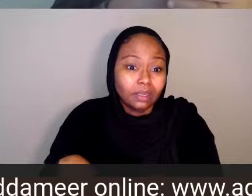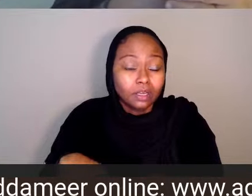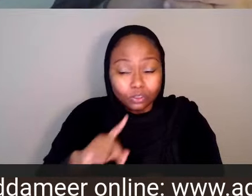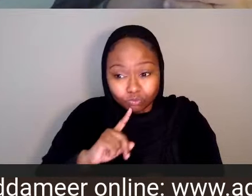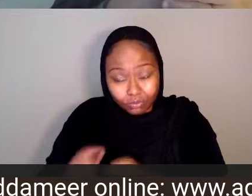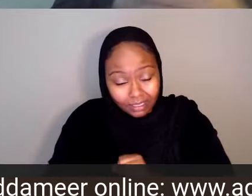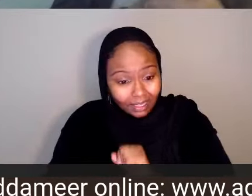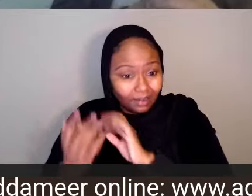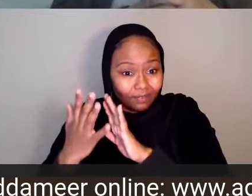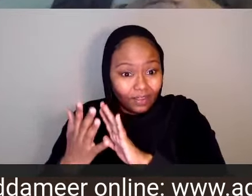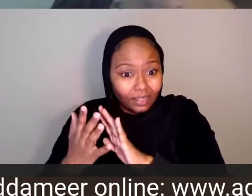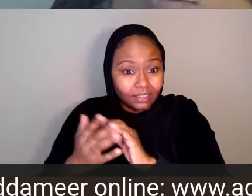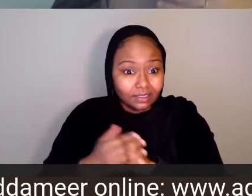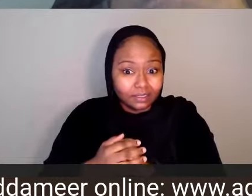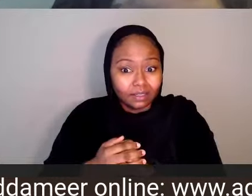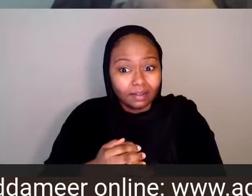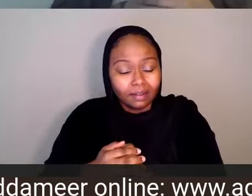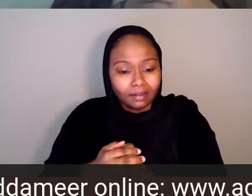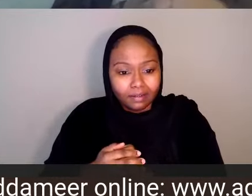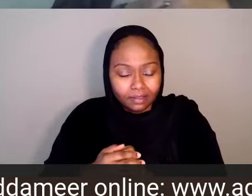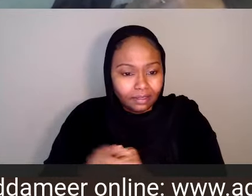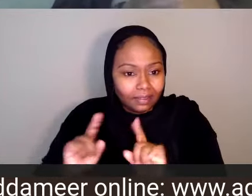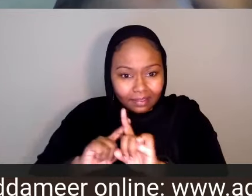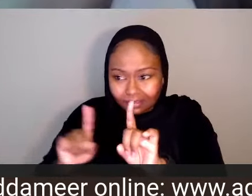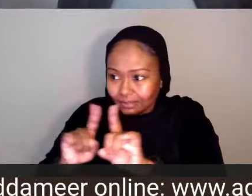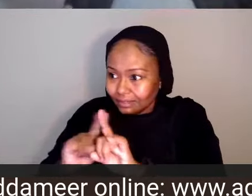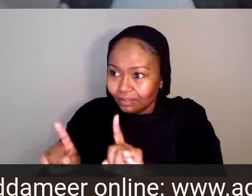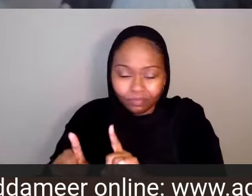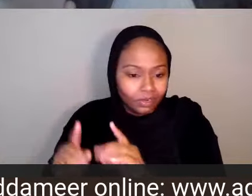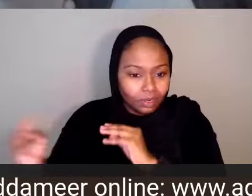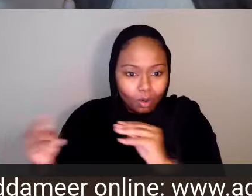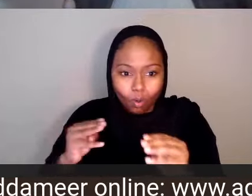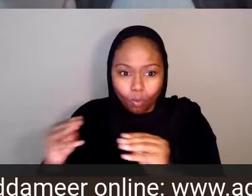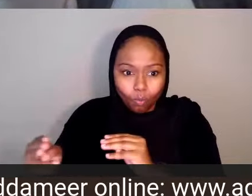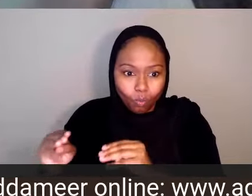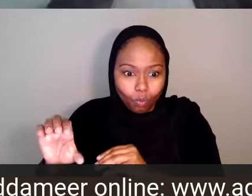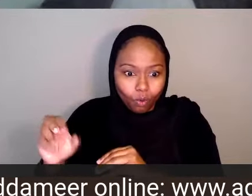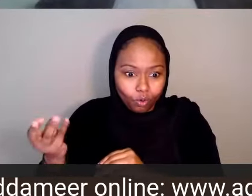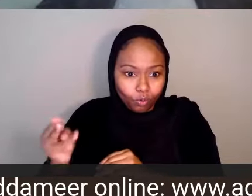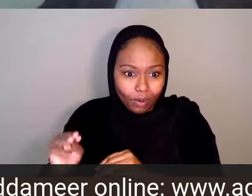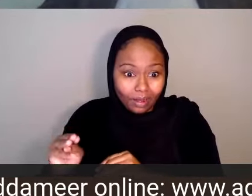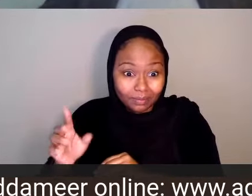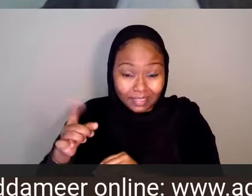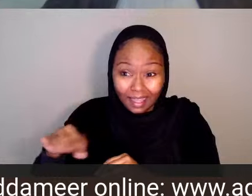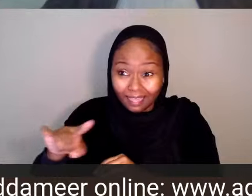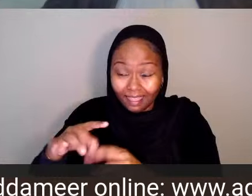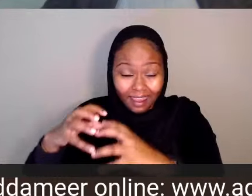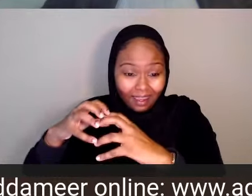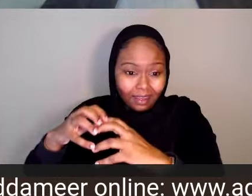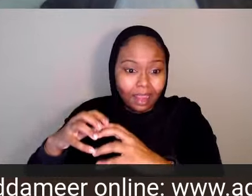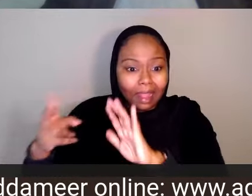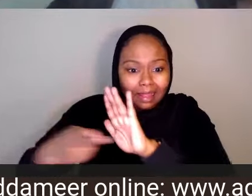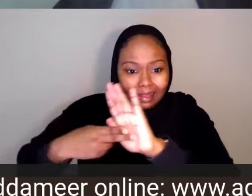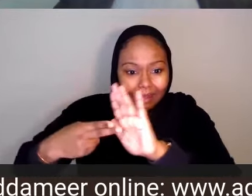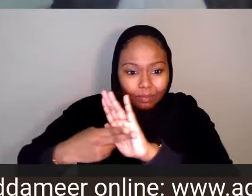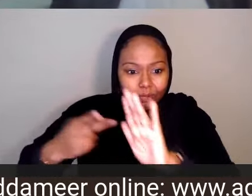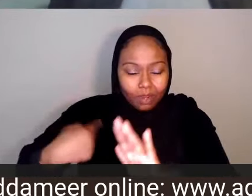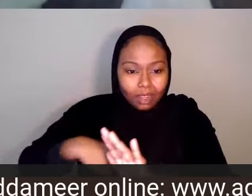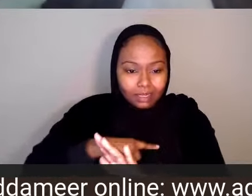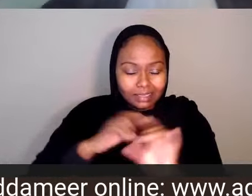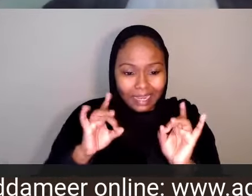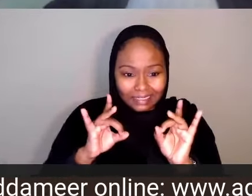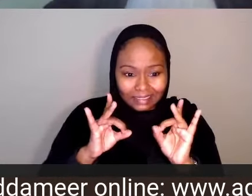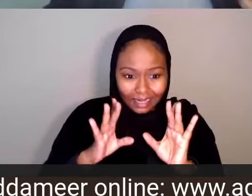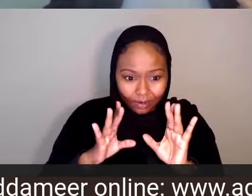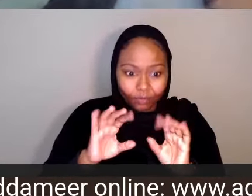face violations and war crimes, and we were designated as a terrorist organization. This is the